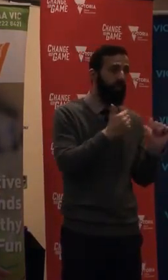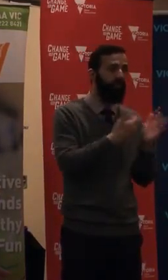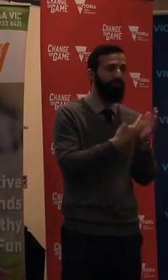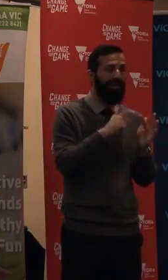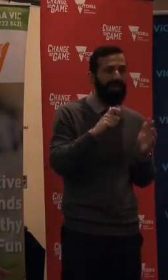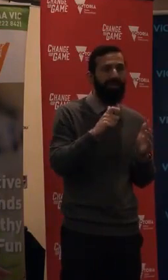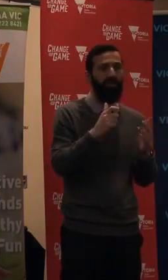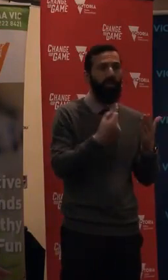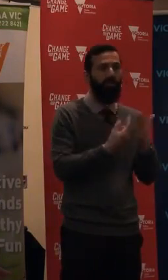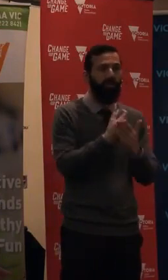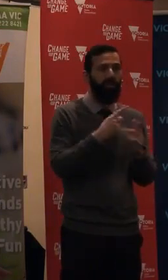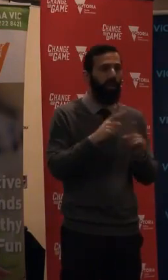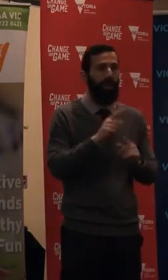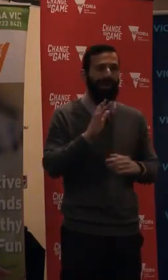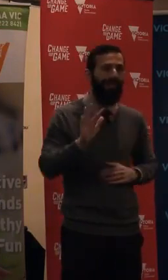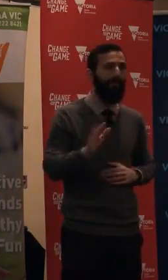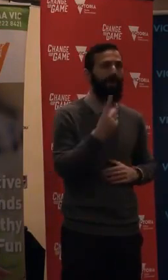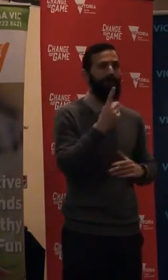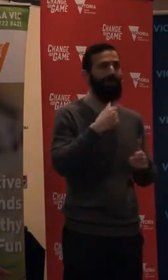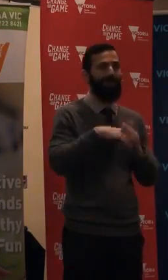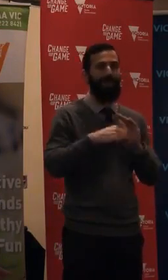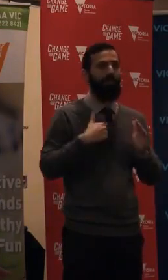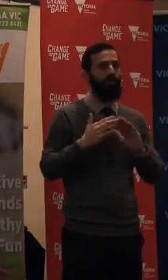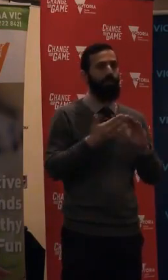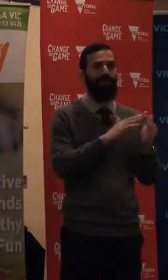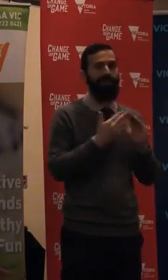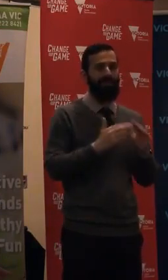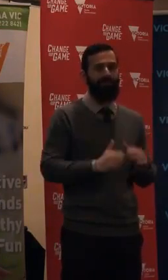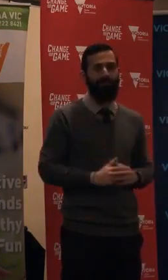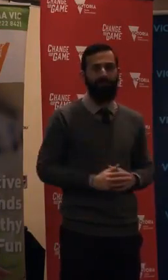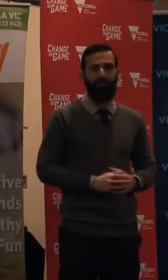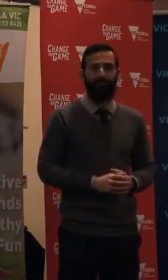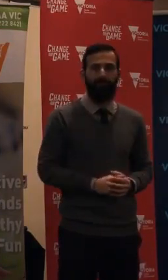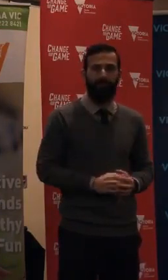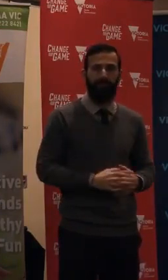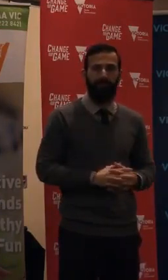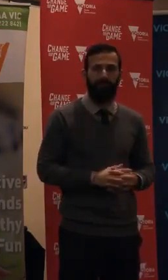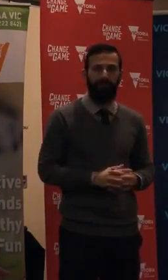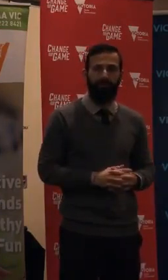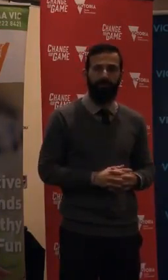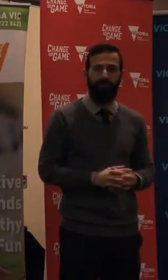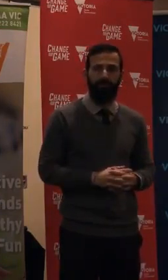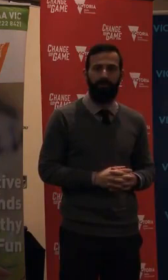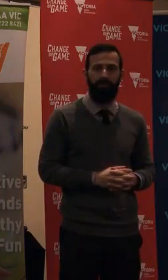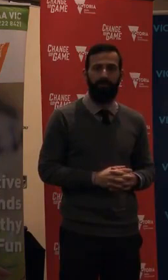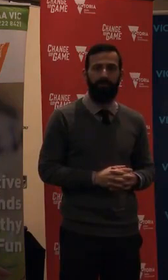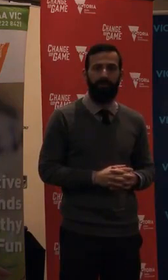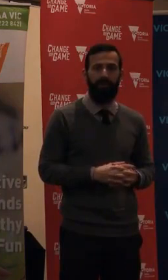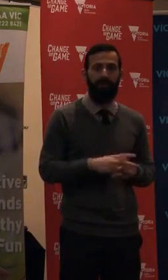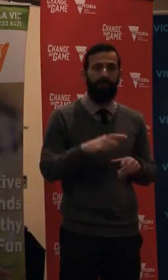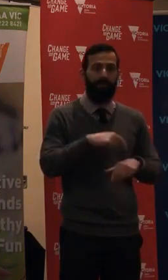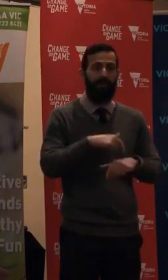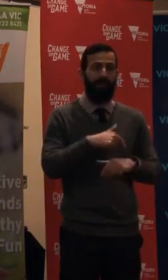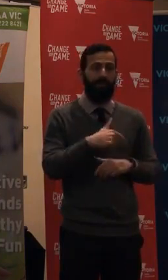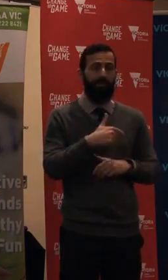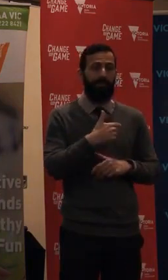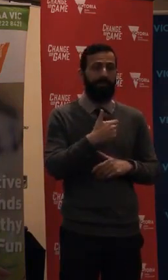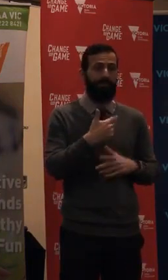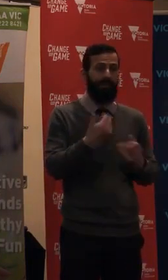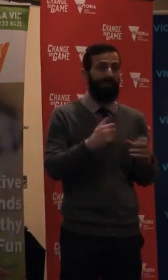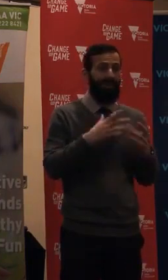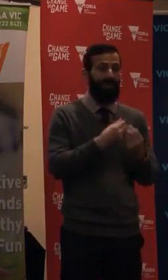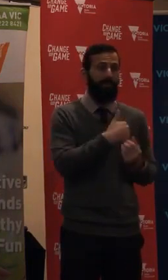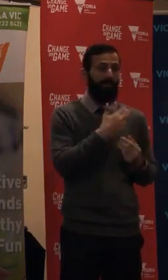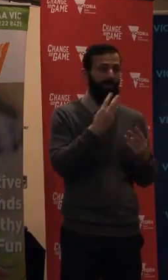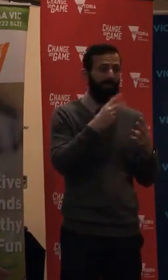recreational opportunities like everyone else in our community. In the time we've got together this morning, I want to address myself to three key